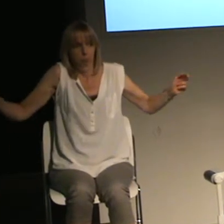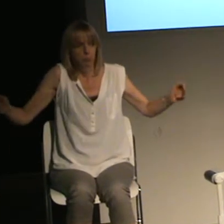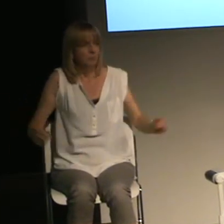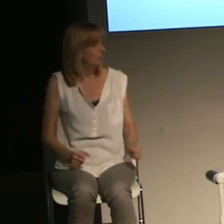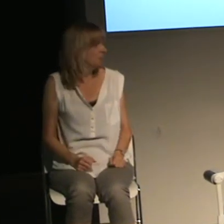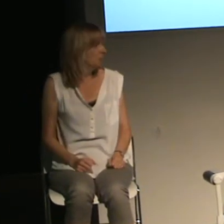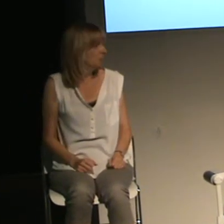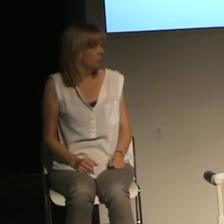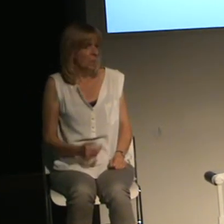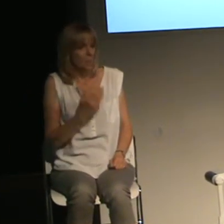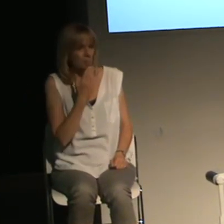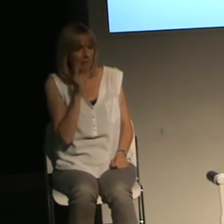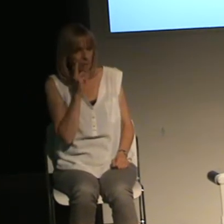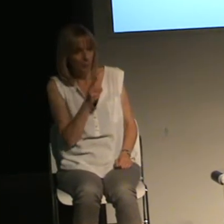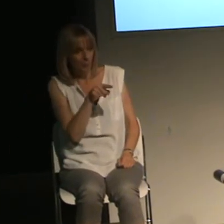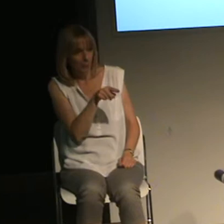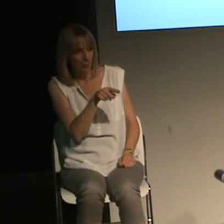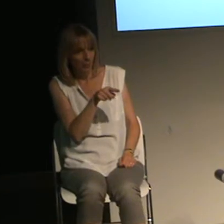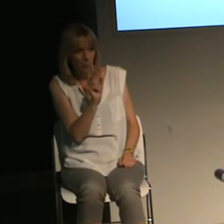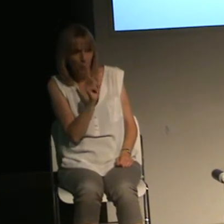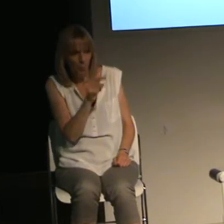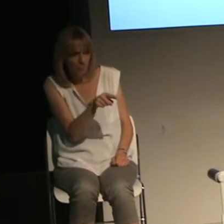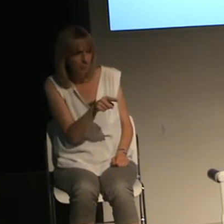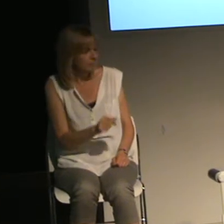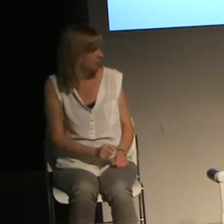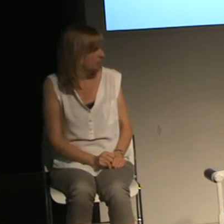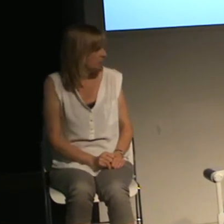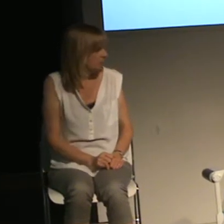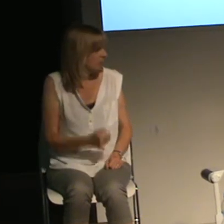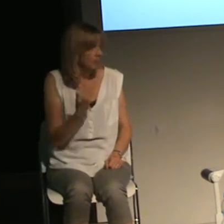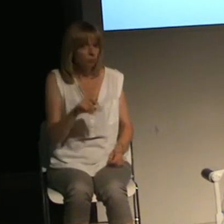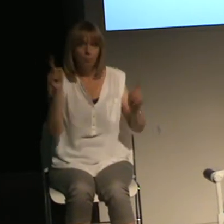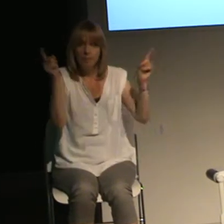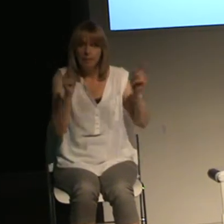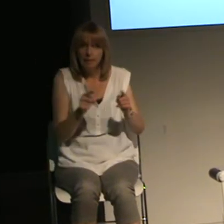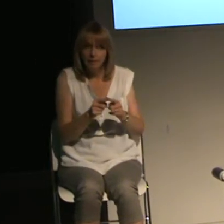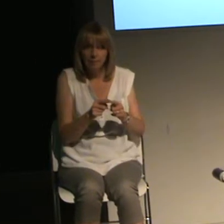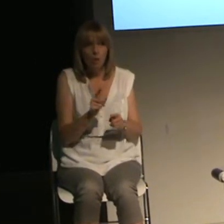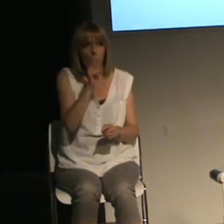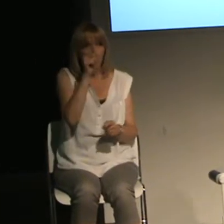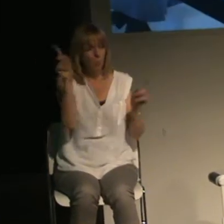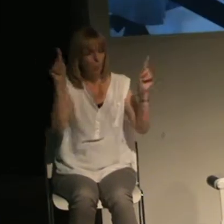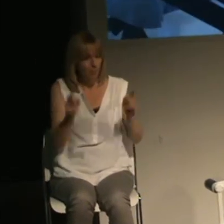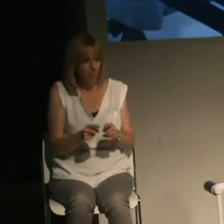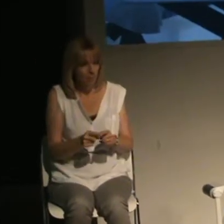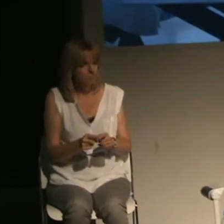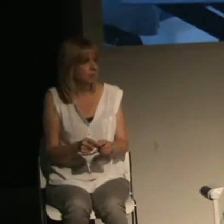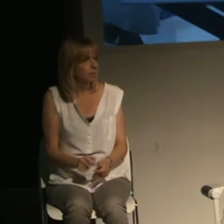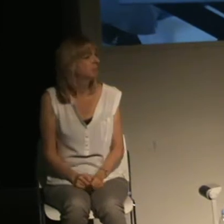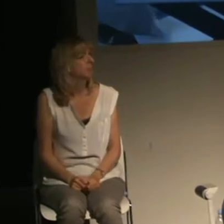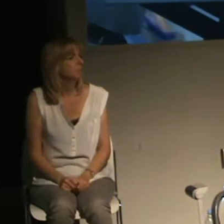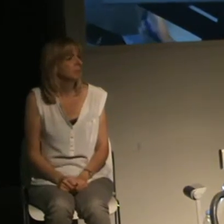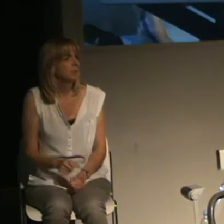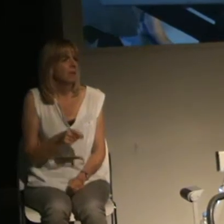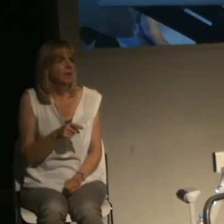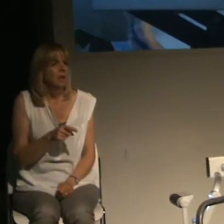us this. Let's have a look under that cover then. Right. What have you got? It's from India. It's from northern India. And it